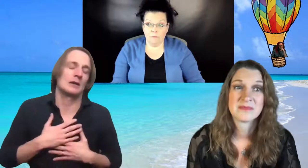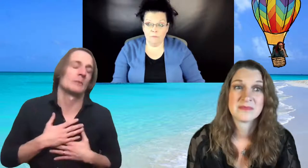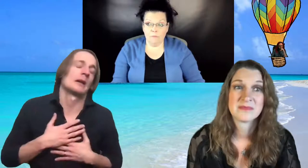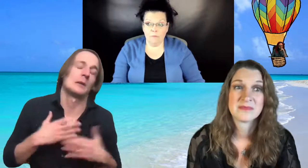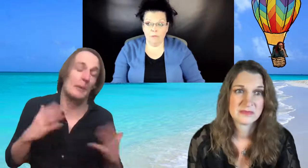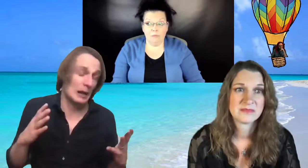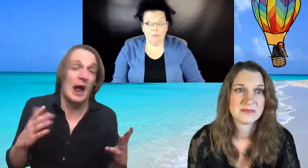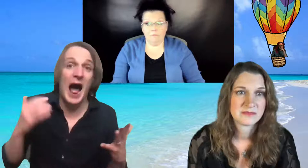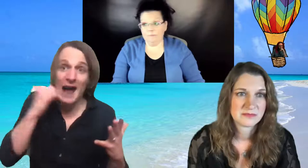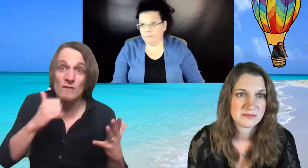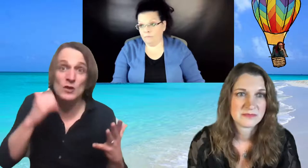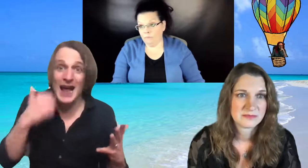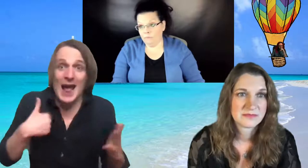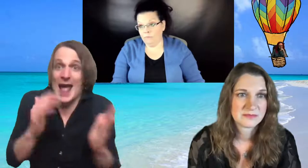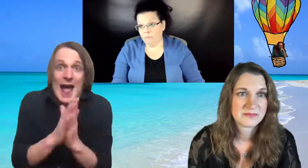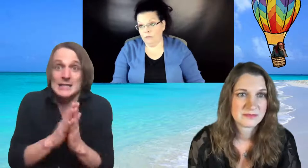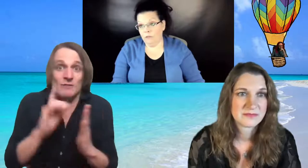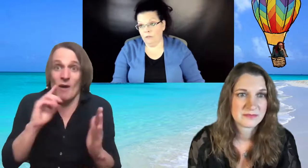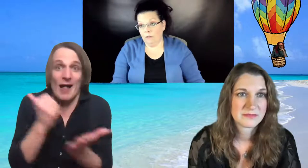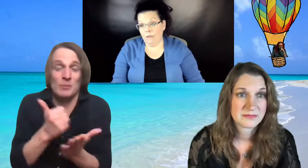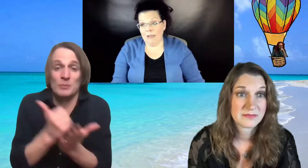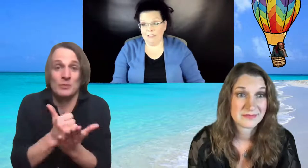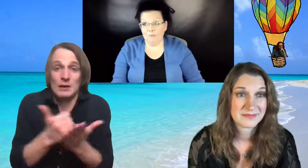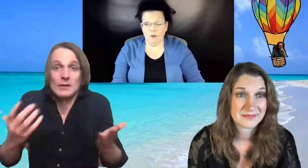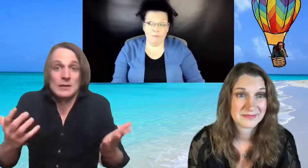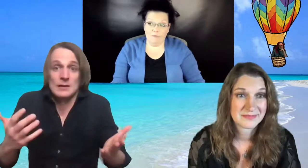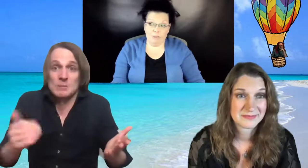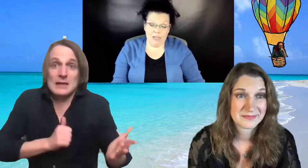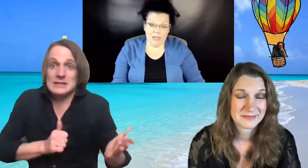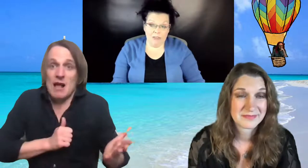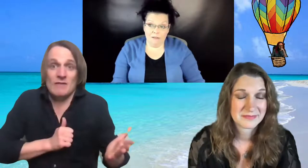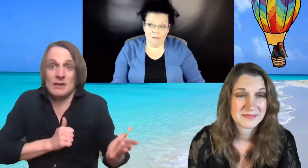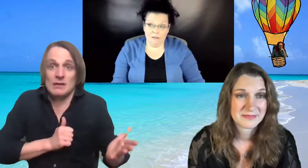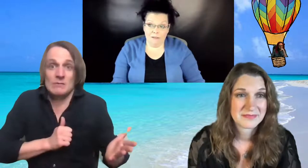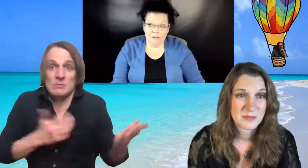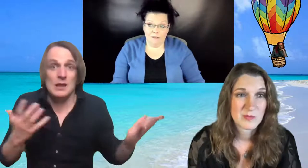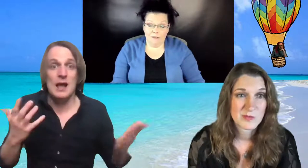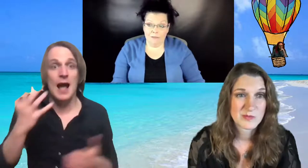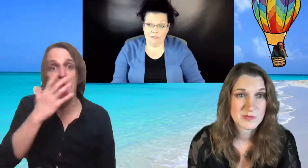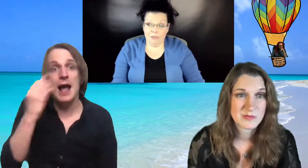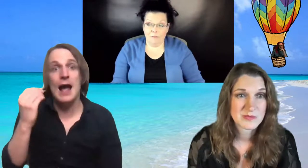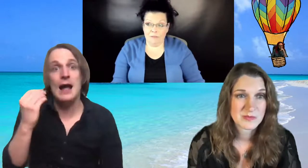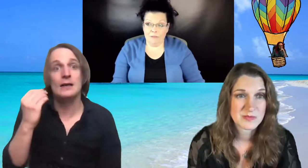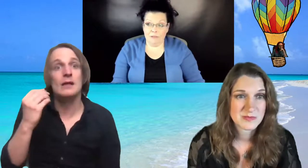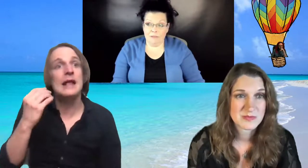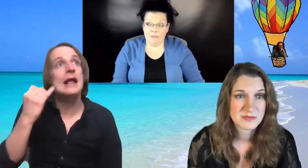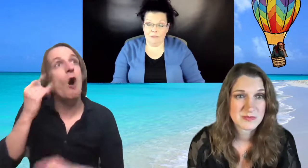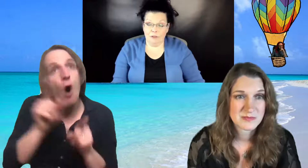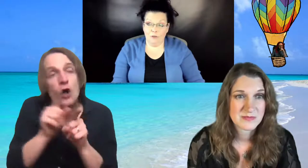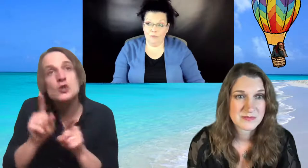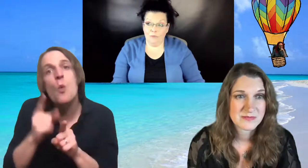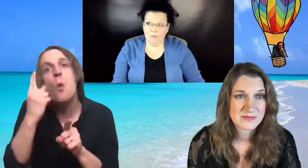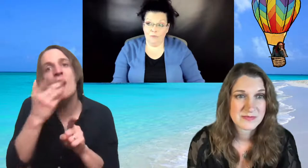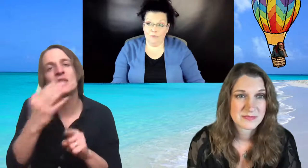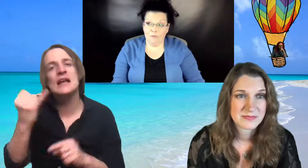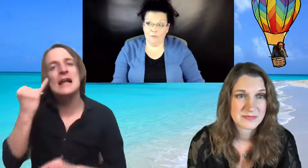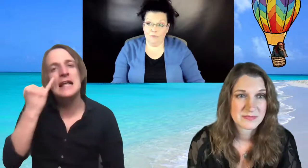I mean, I'm asking for help every day, myself, because, you